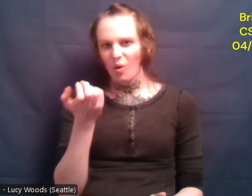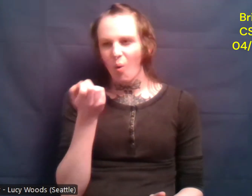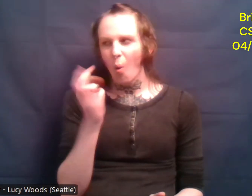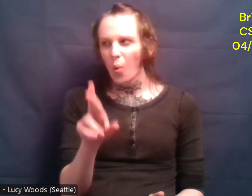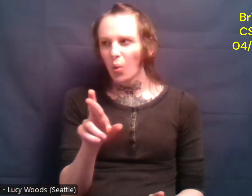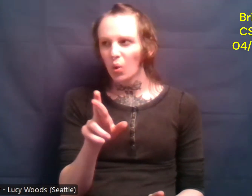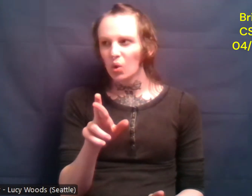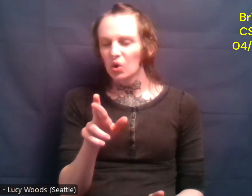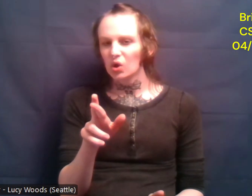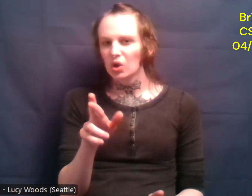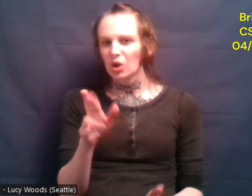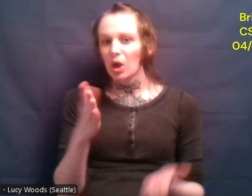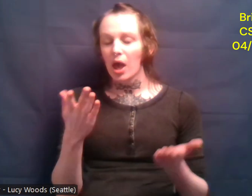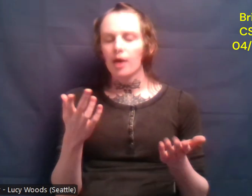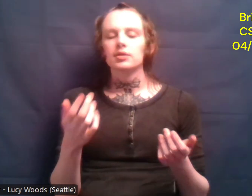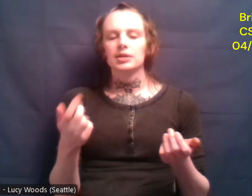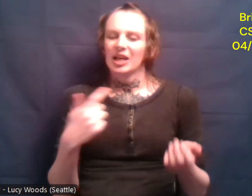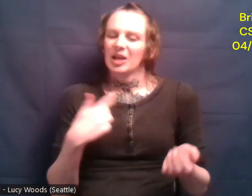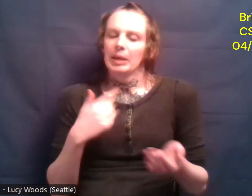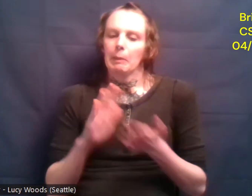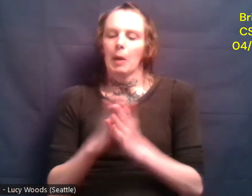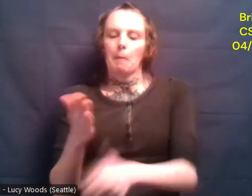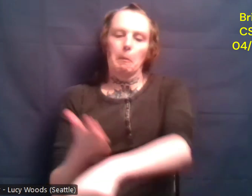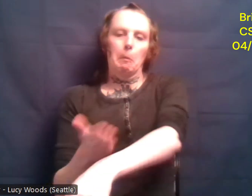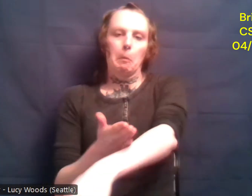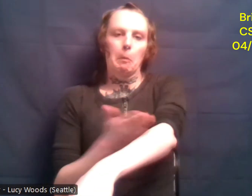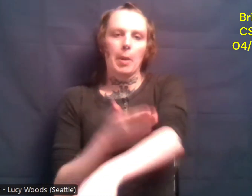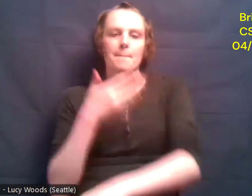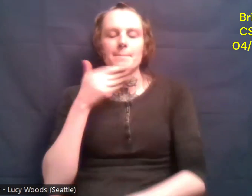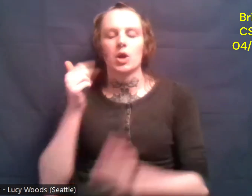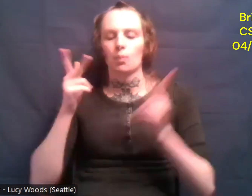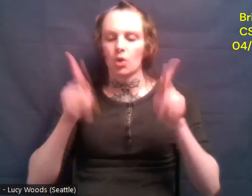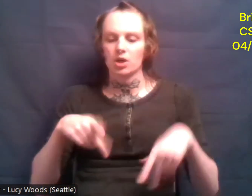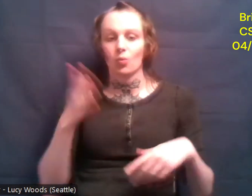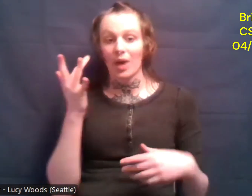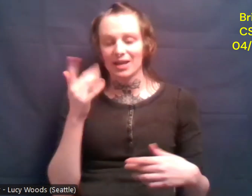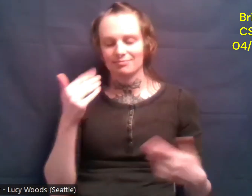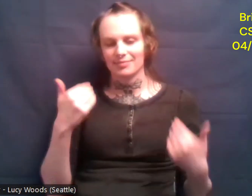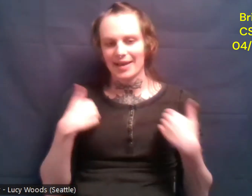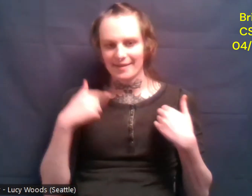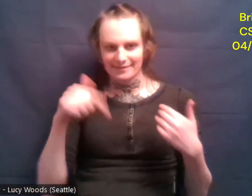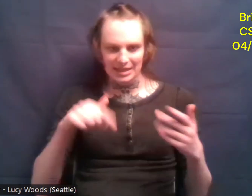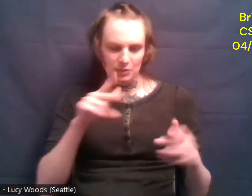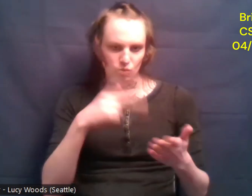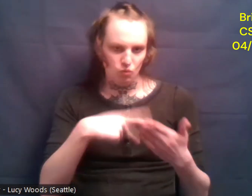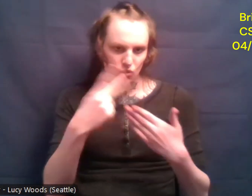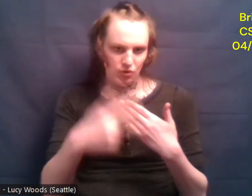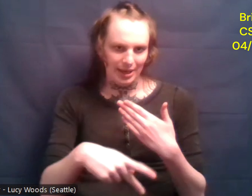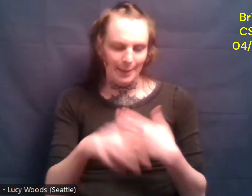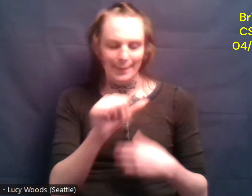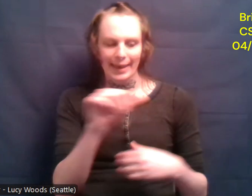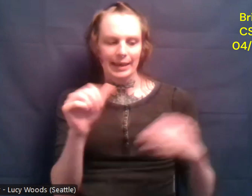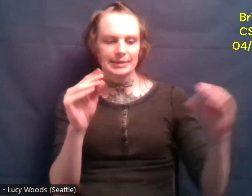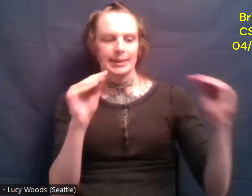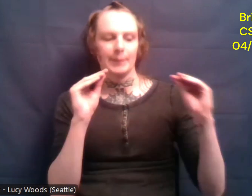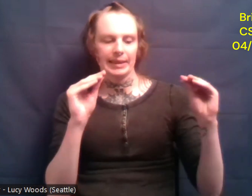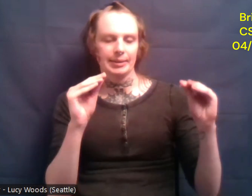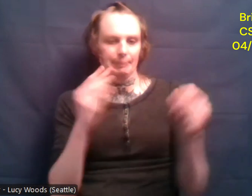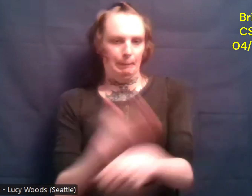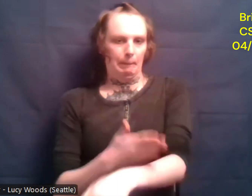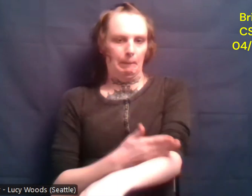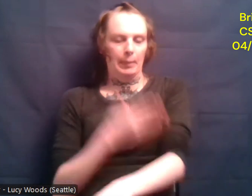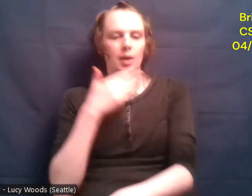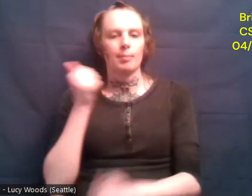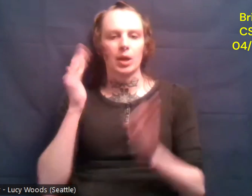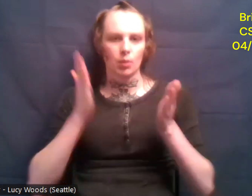I am becoming a better person because of this program. And like that's the kind of stuff that AA has taught me. A